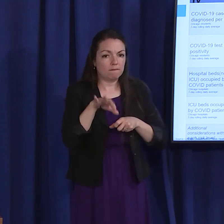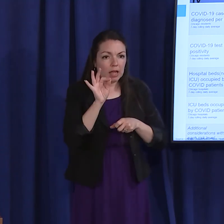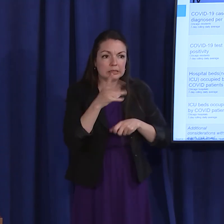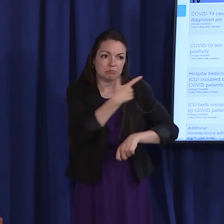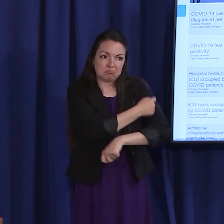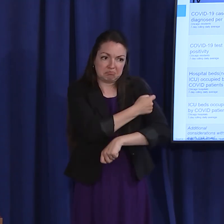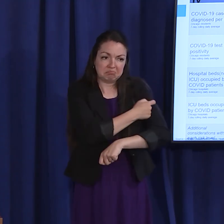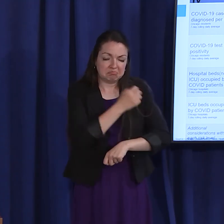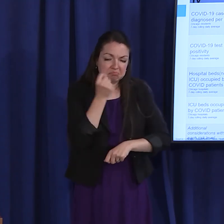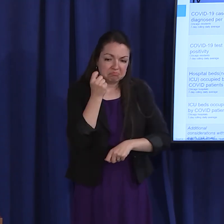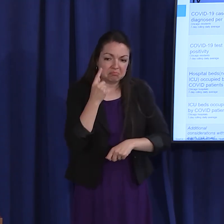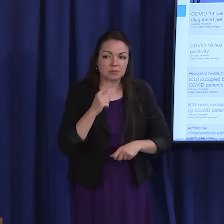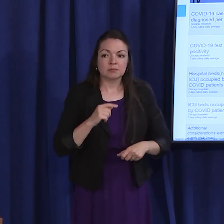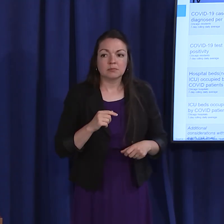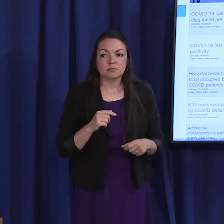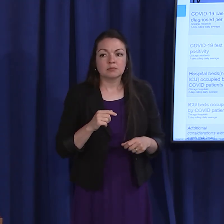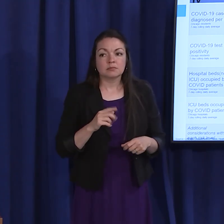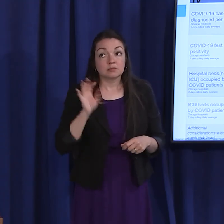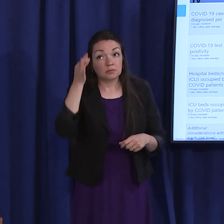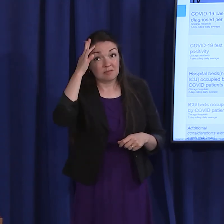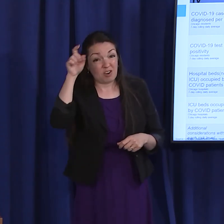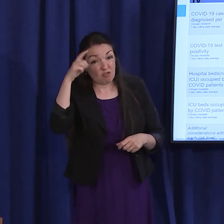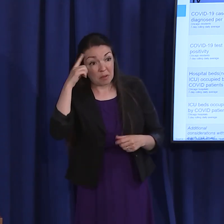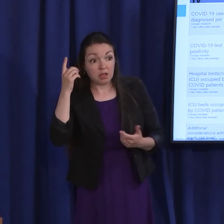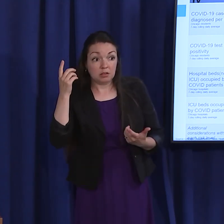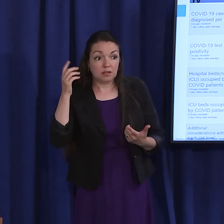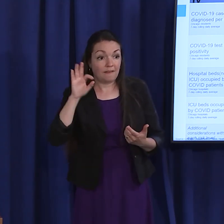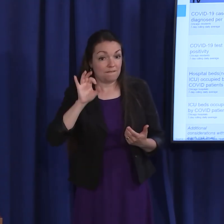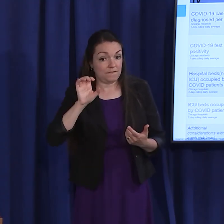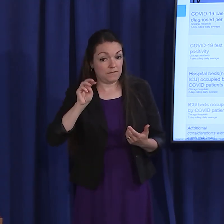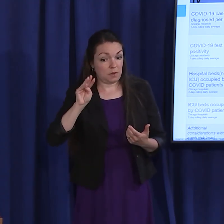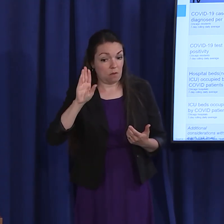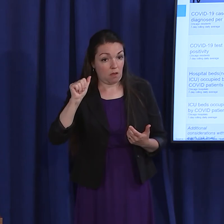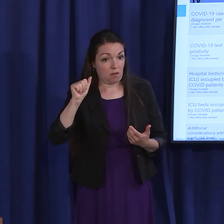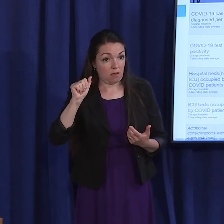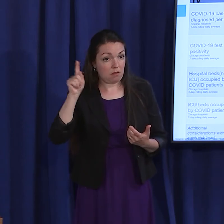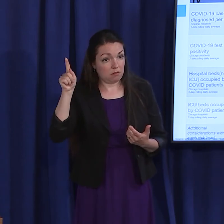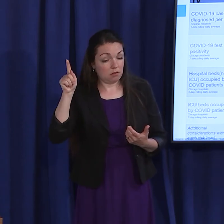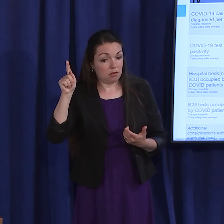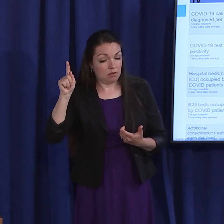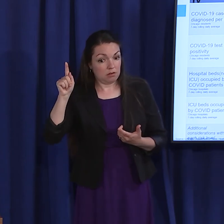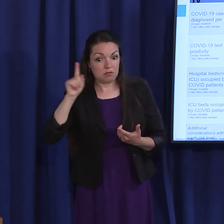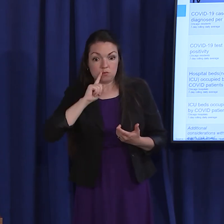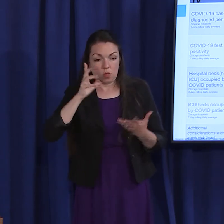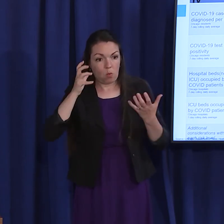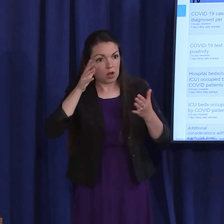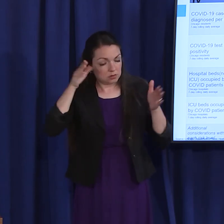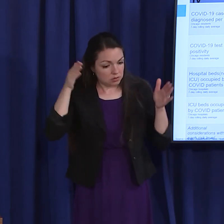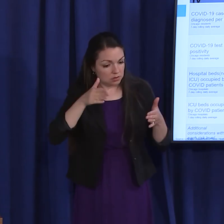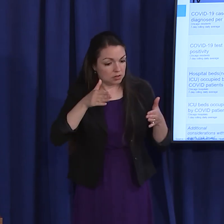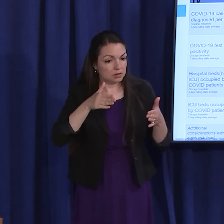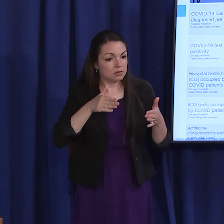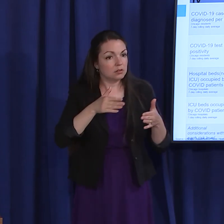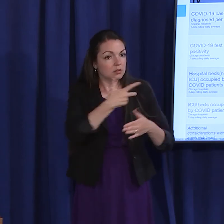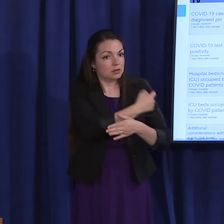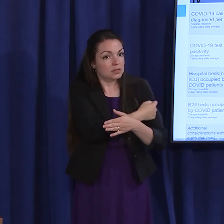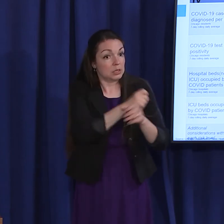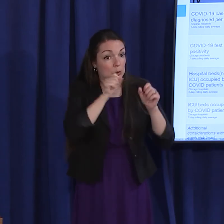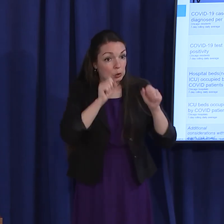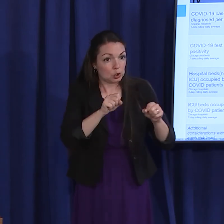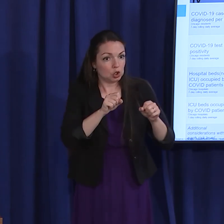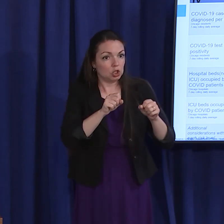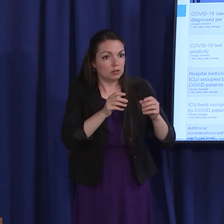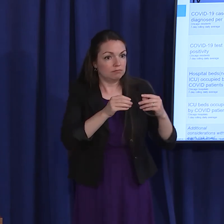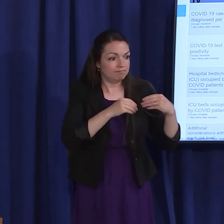vaccine. And, you know, the federal government, FEMA, was really wanting to be focused on making sure vaccine could get